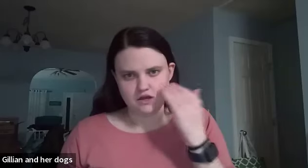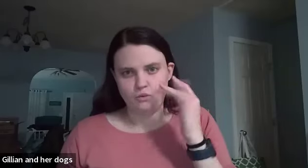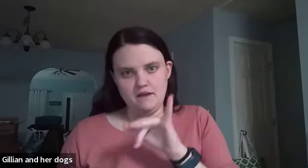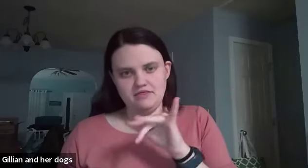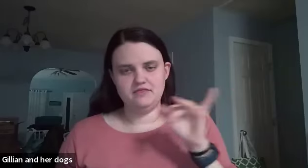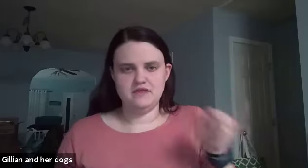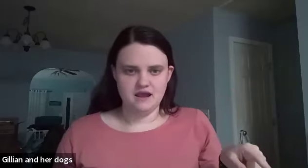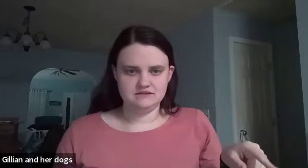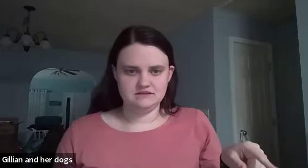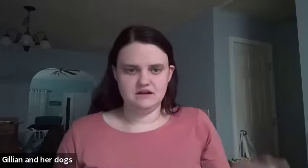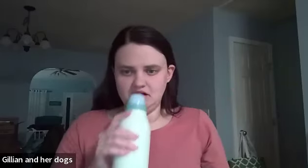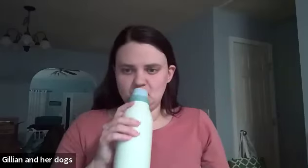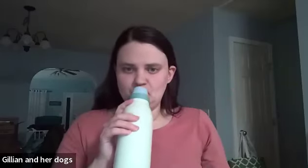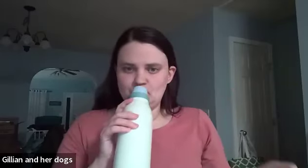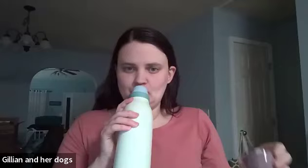know with that kind of thing?